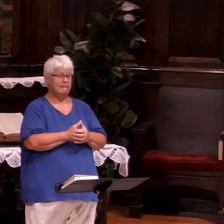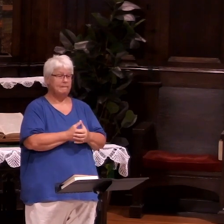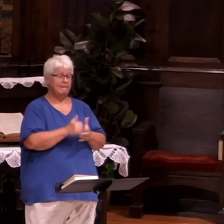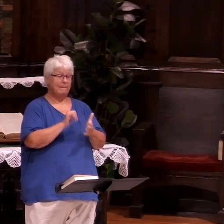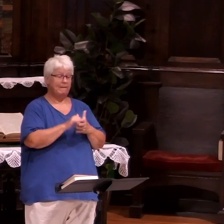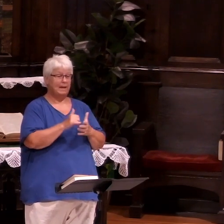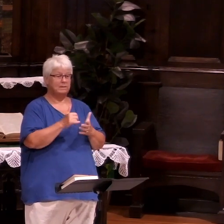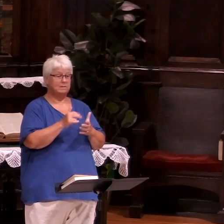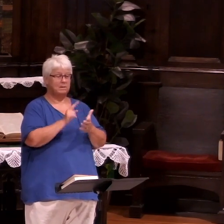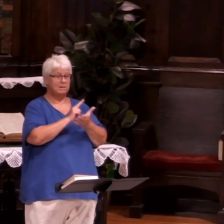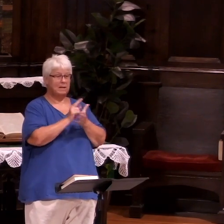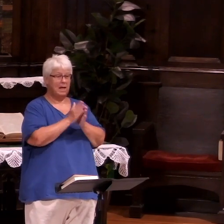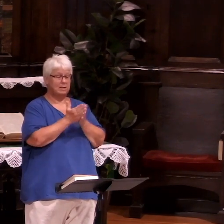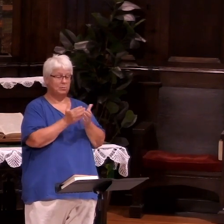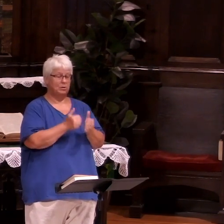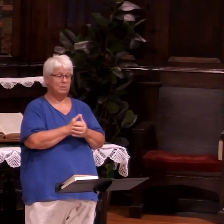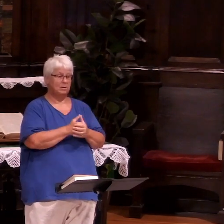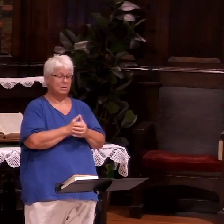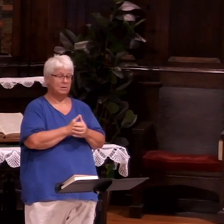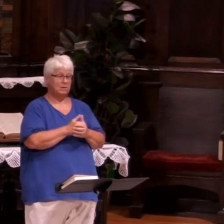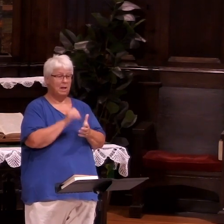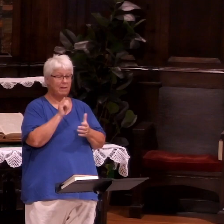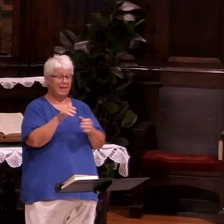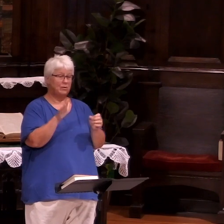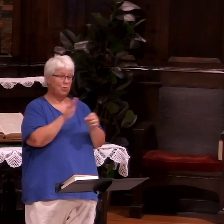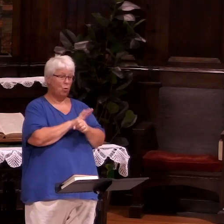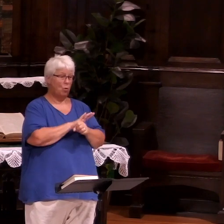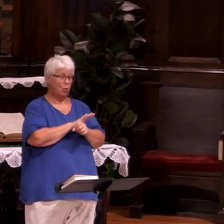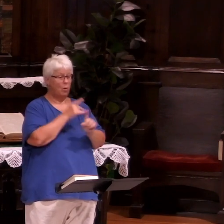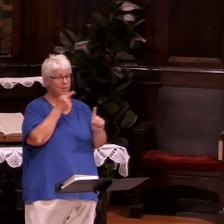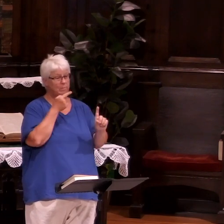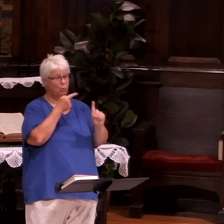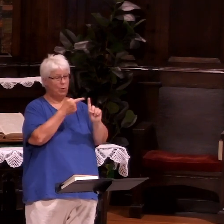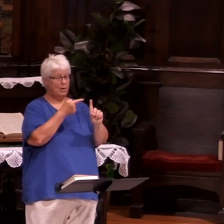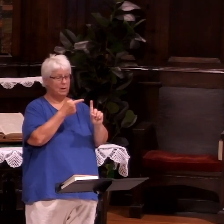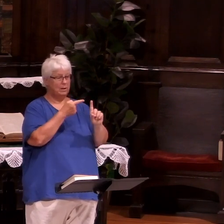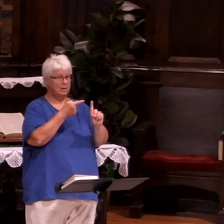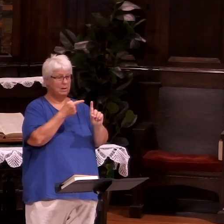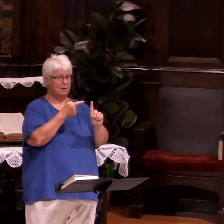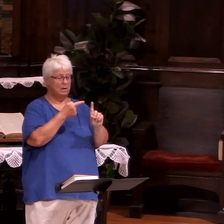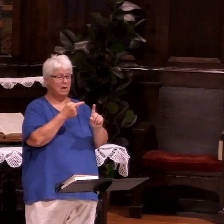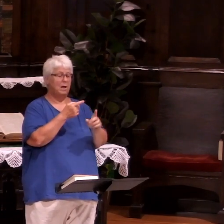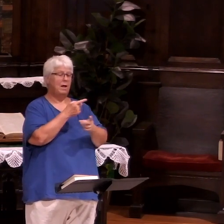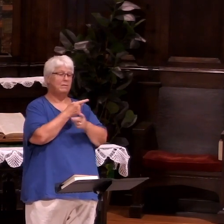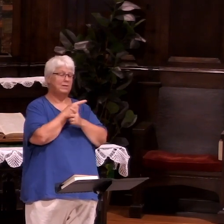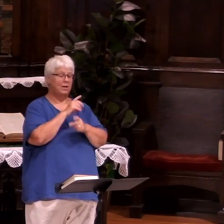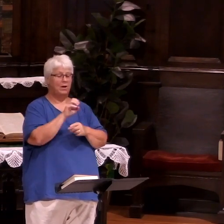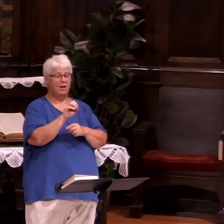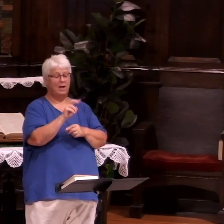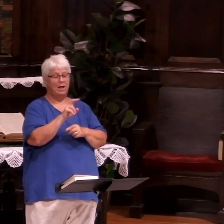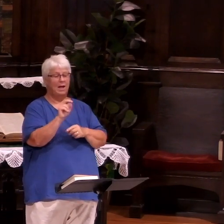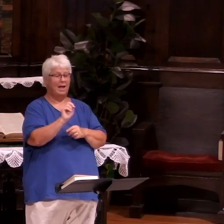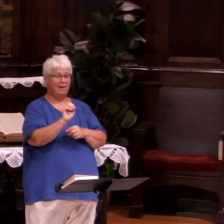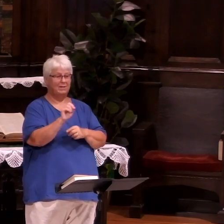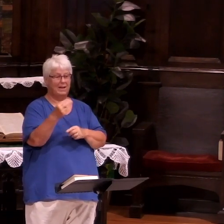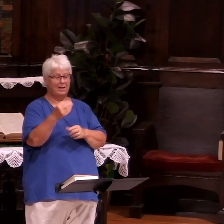That's the gospel. And that's the whole point of Dear Evan